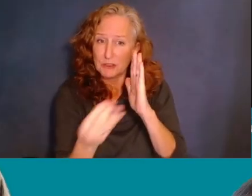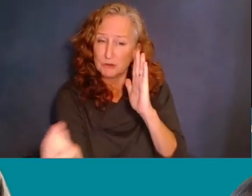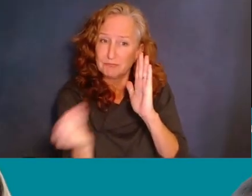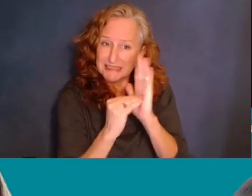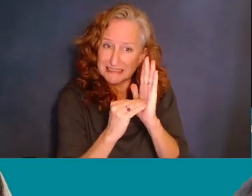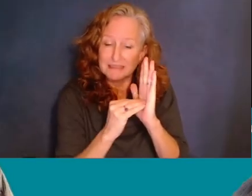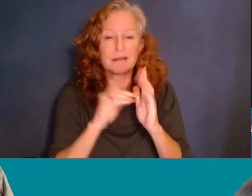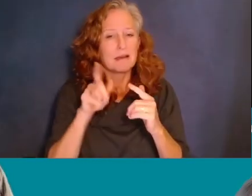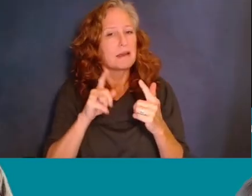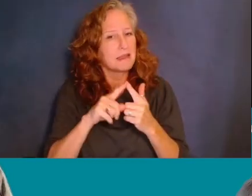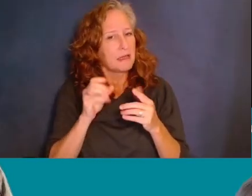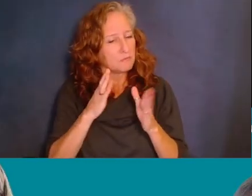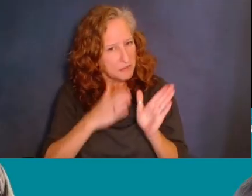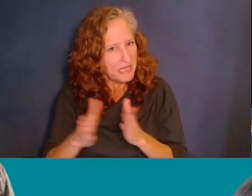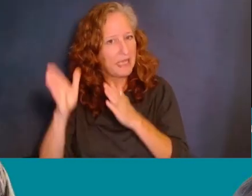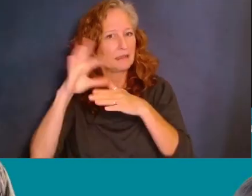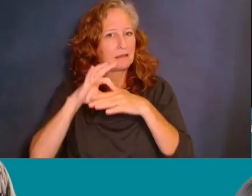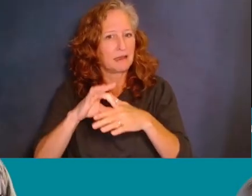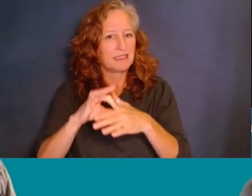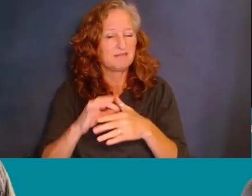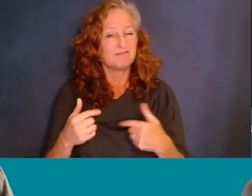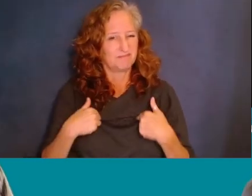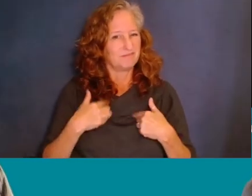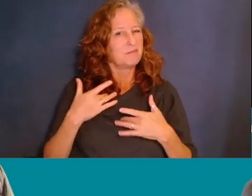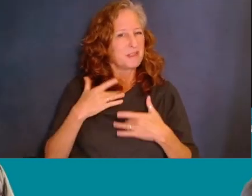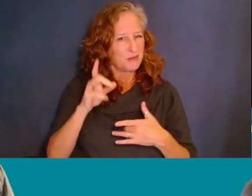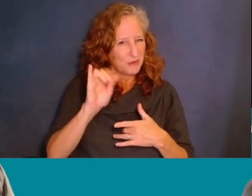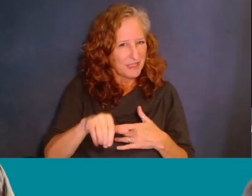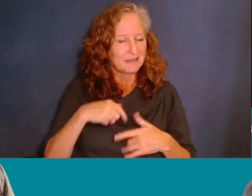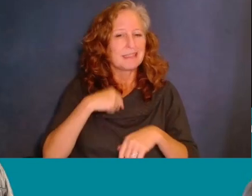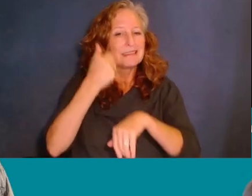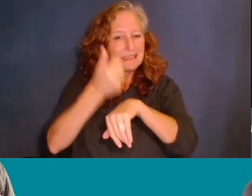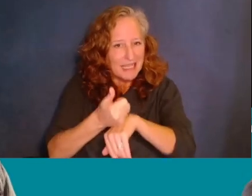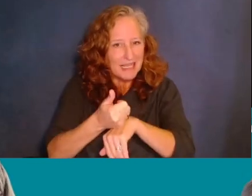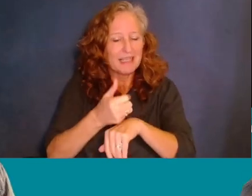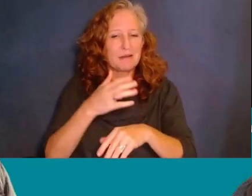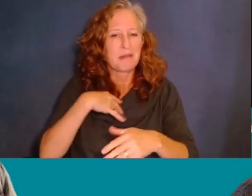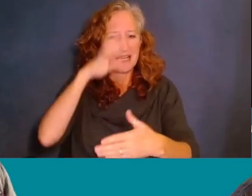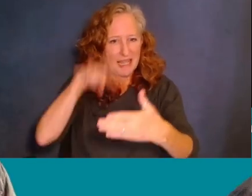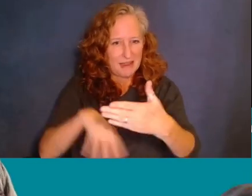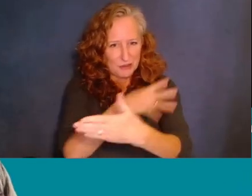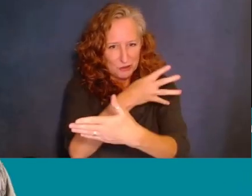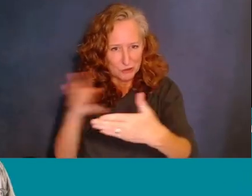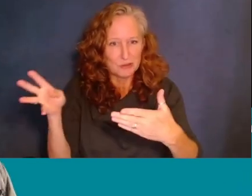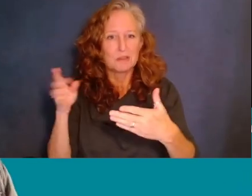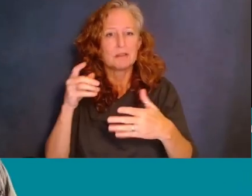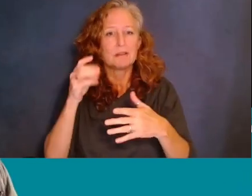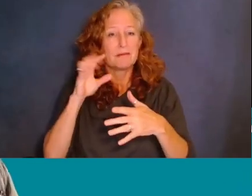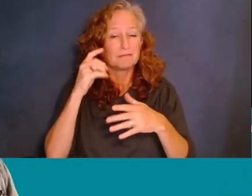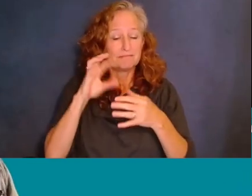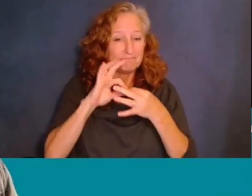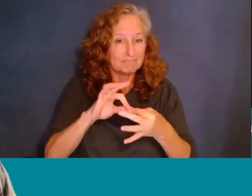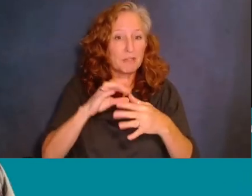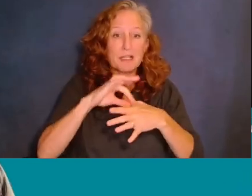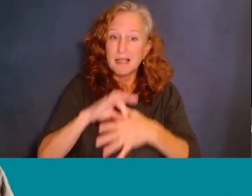ADHD. I set times in my Outlook calendar on my schedule for content planning where I'm kind of like out of office unreachable. I mute